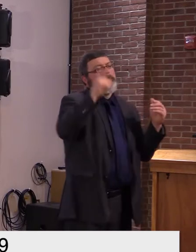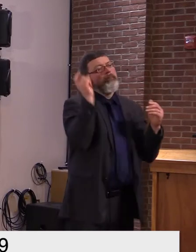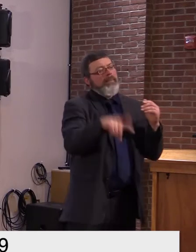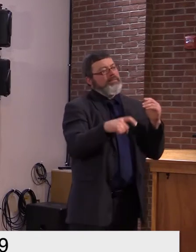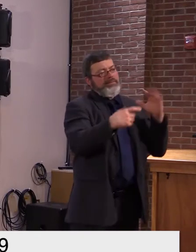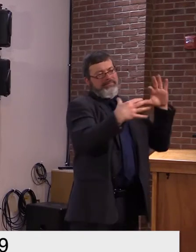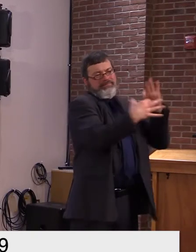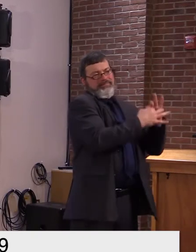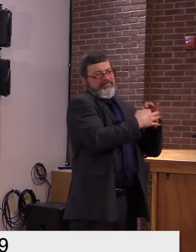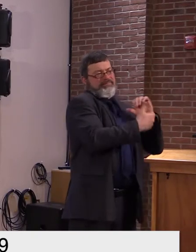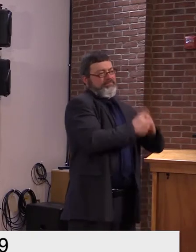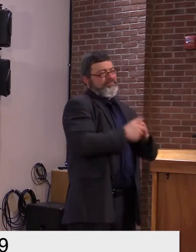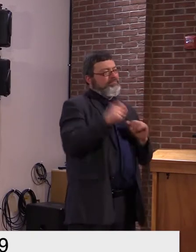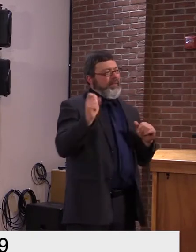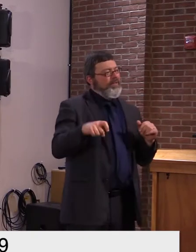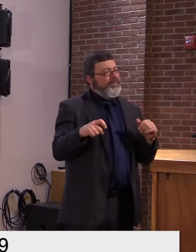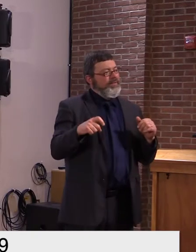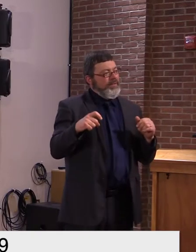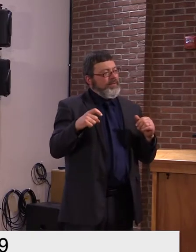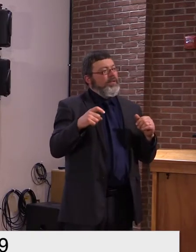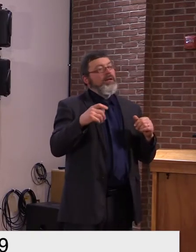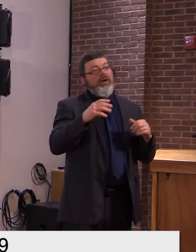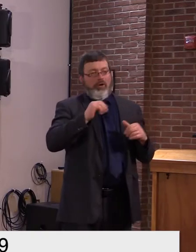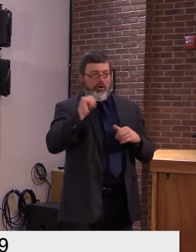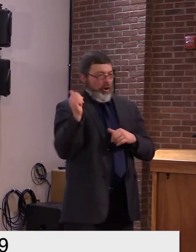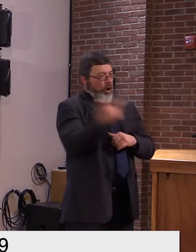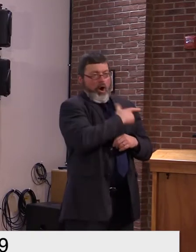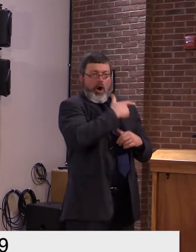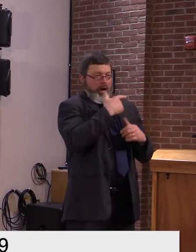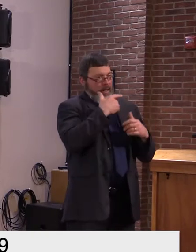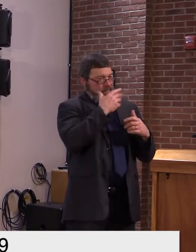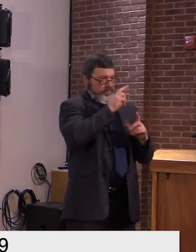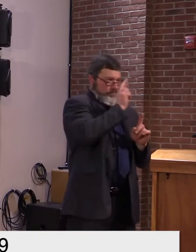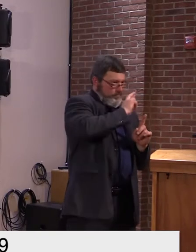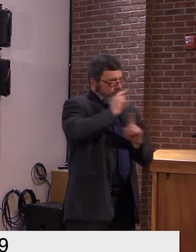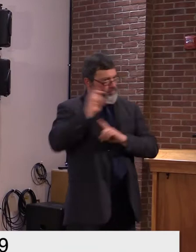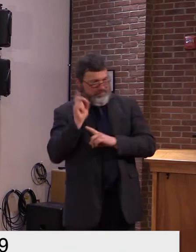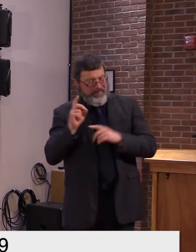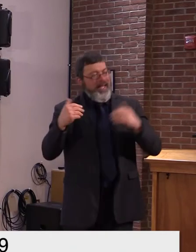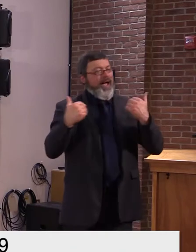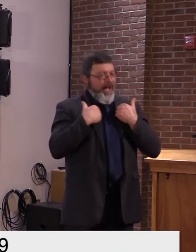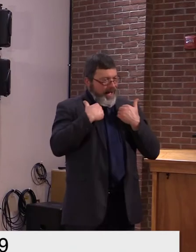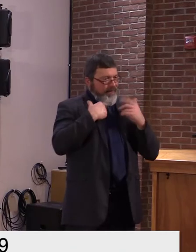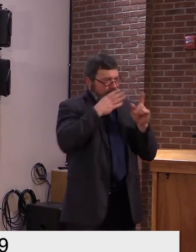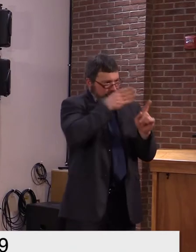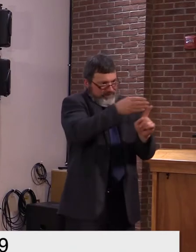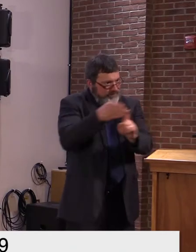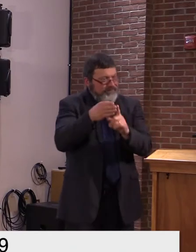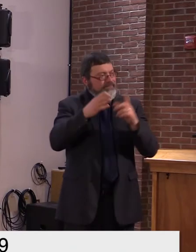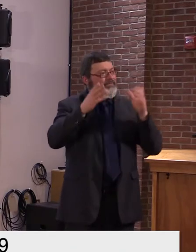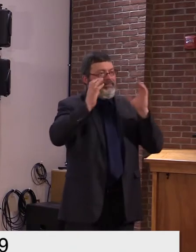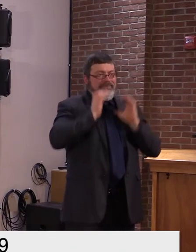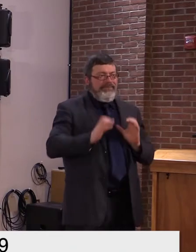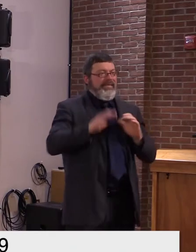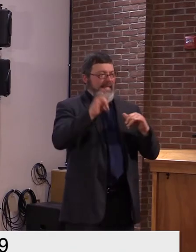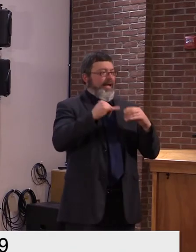we love who are threatened by COVID. And the financial impact affects